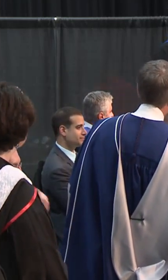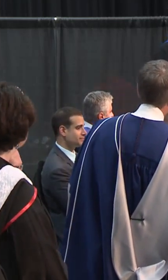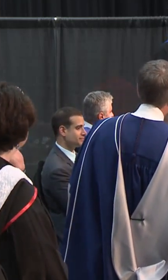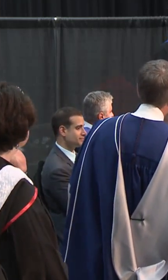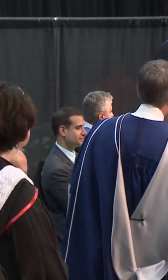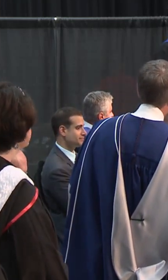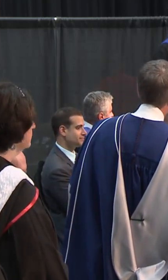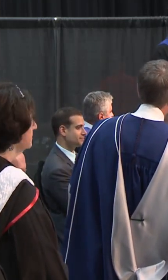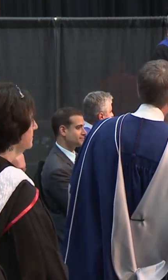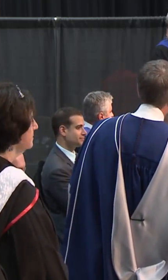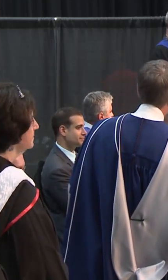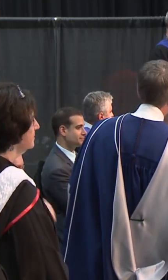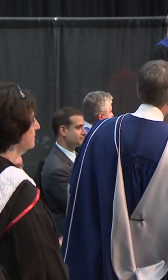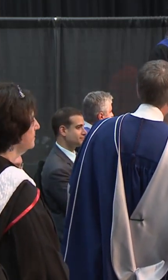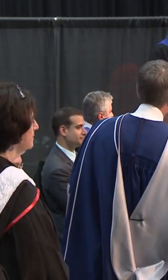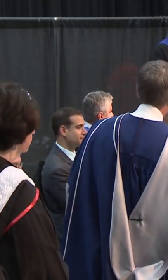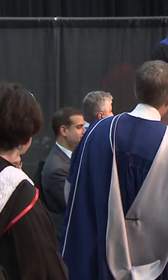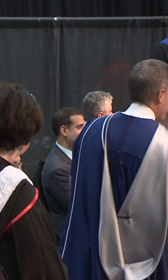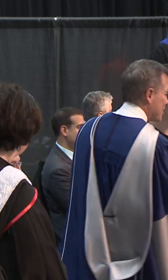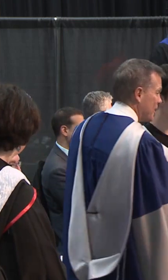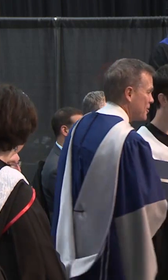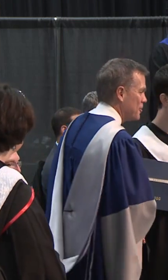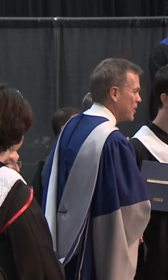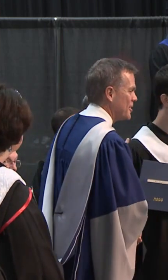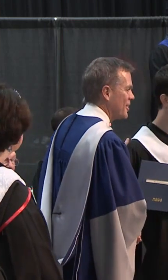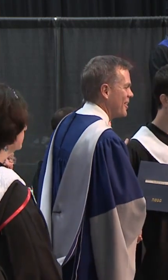Look at that crew.